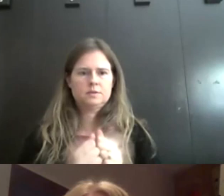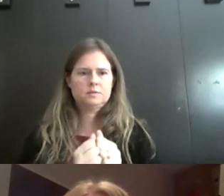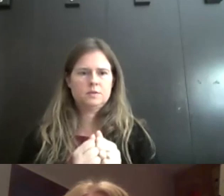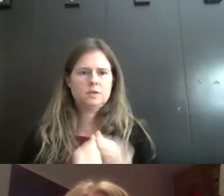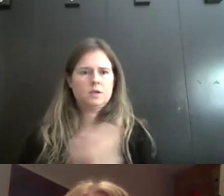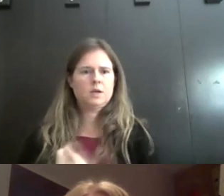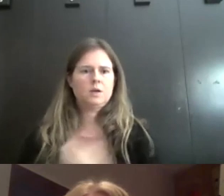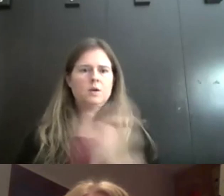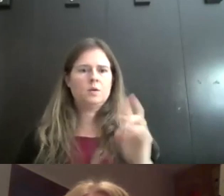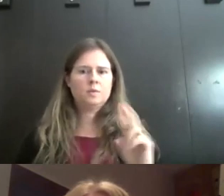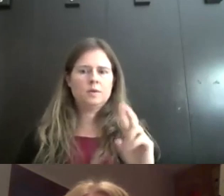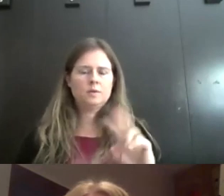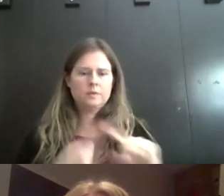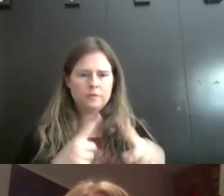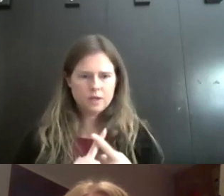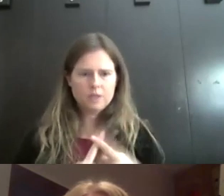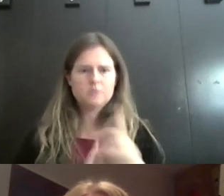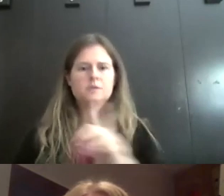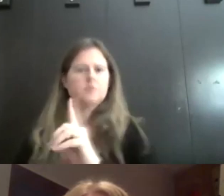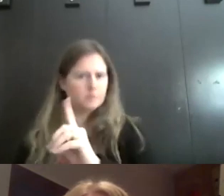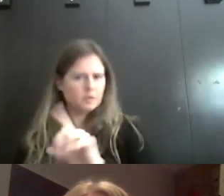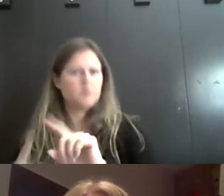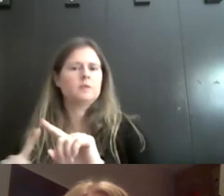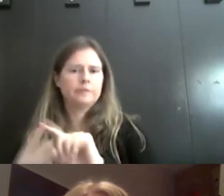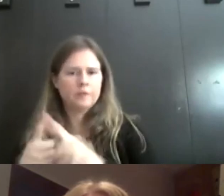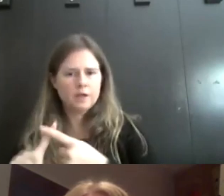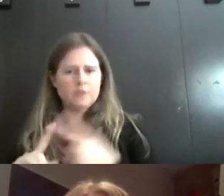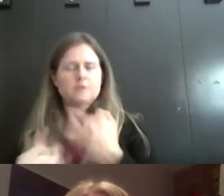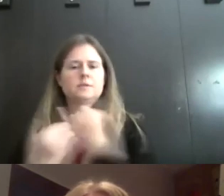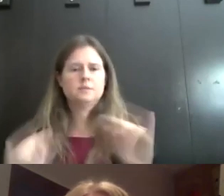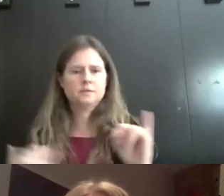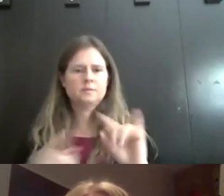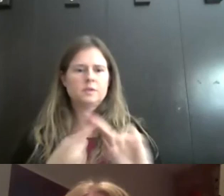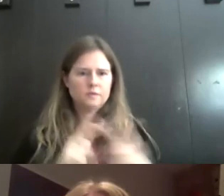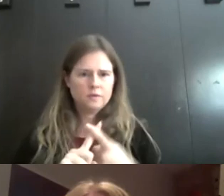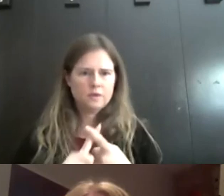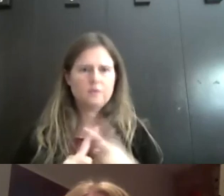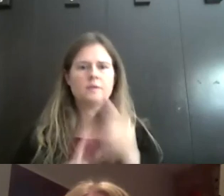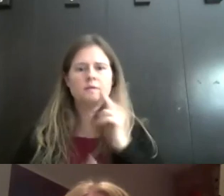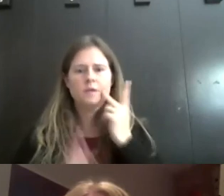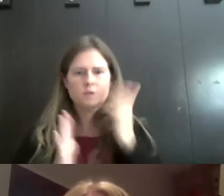friends, with our Democratic friends, with our independent friends, with our vegetarians,